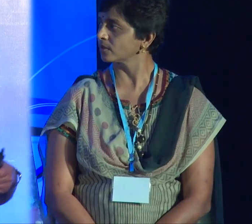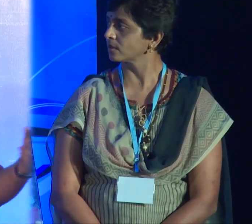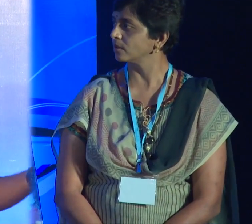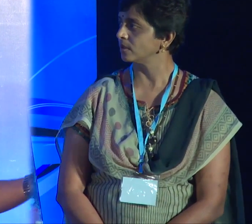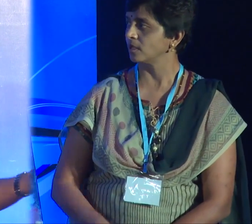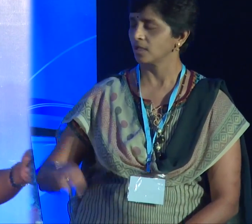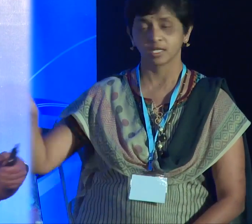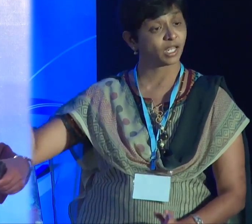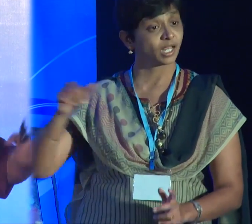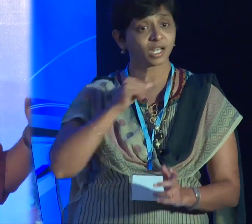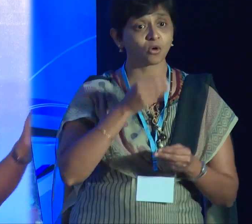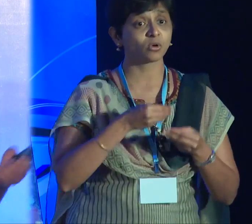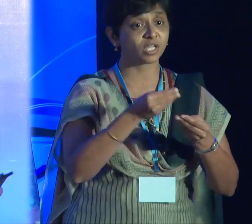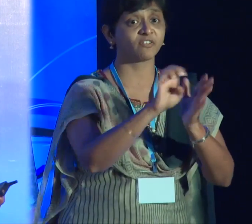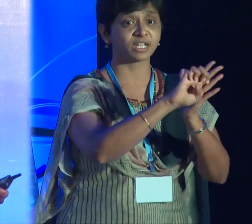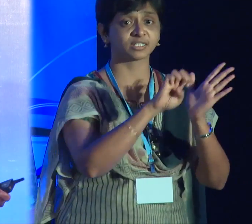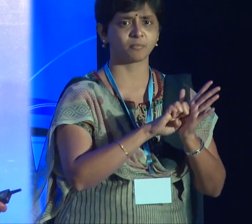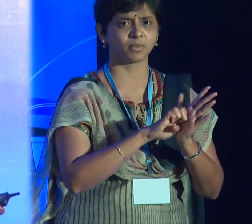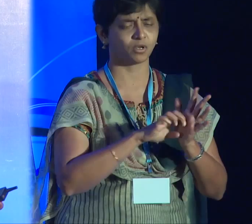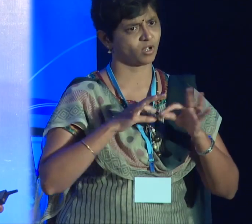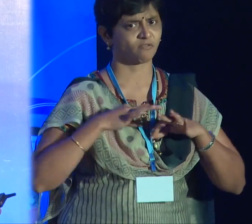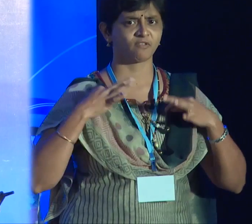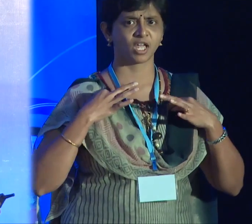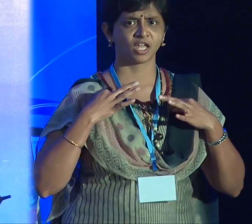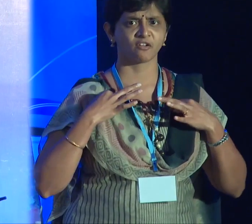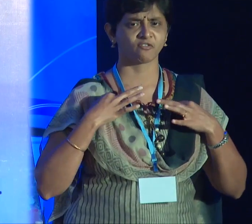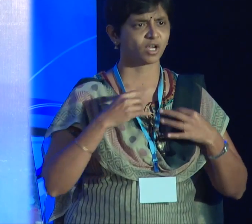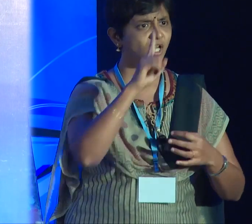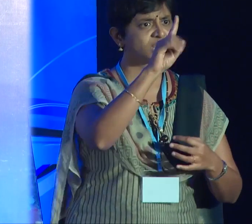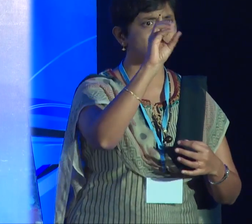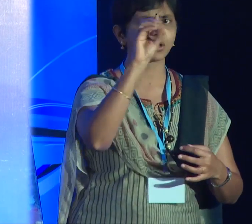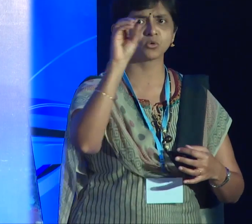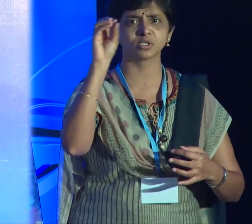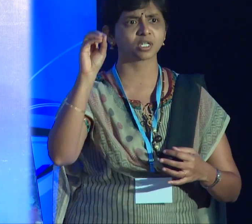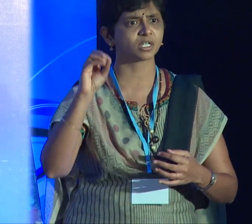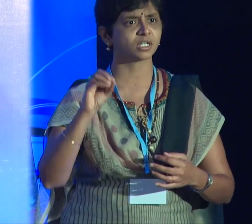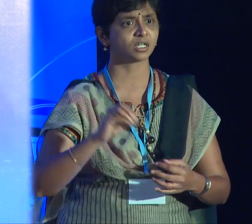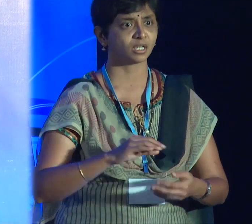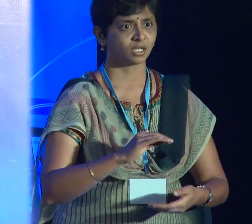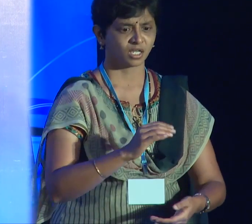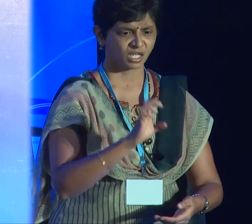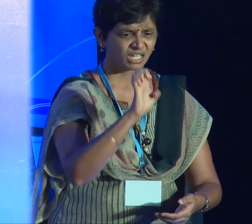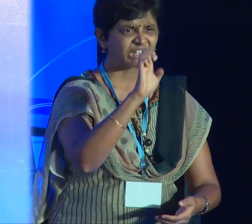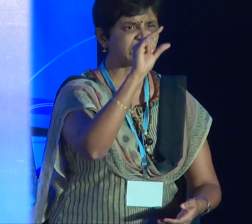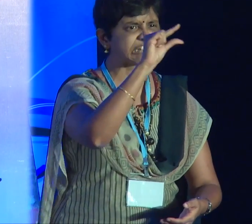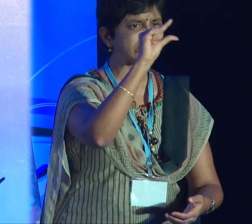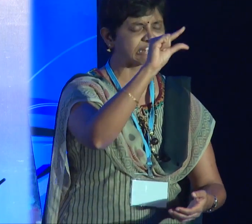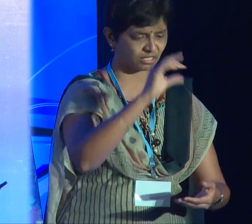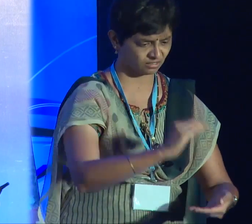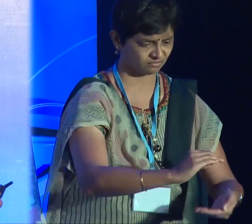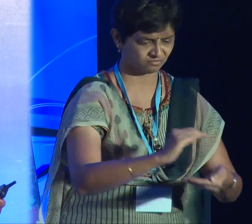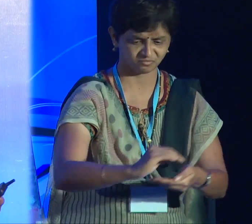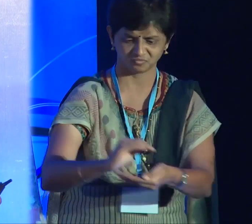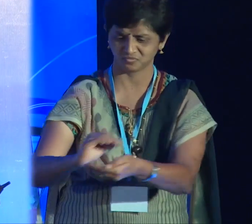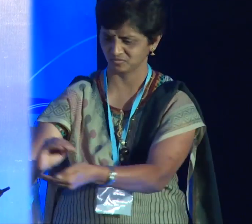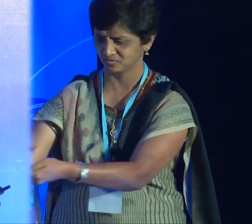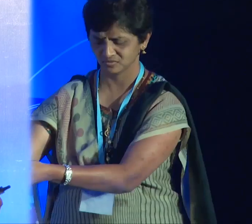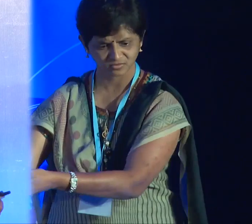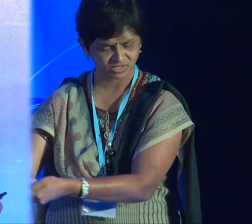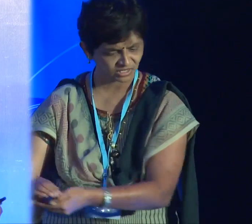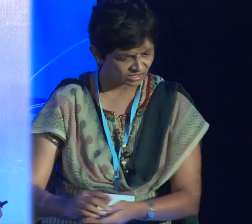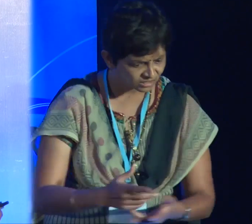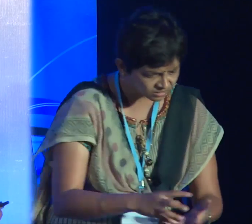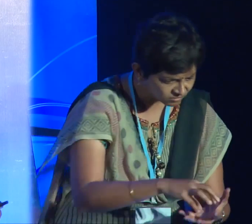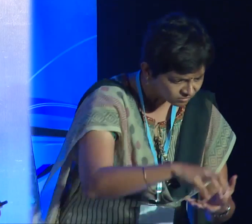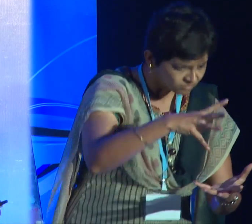had laid 1,000 eggs, and each of the eggs produced very quickly, serpents were born out of them. And she wondered why her children were taking such a long to hatch.